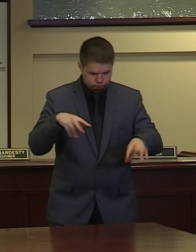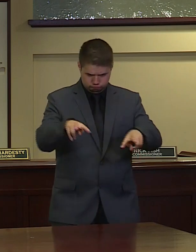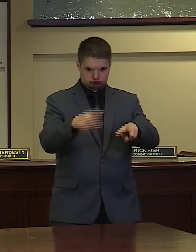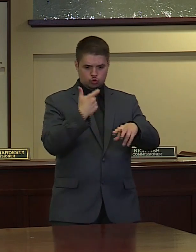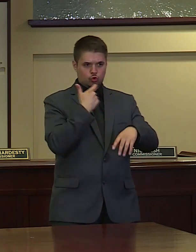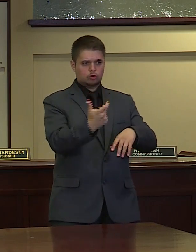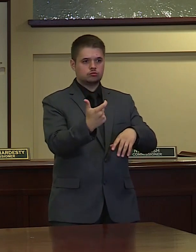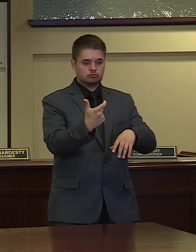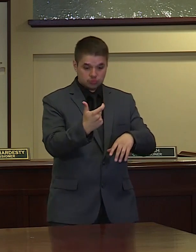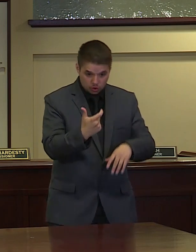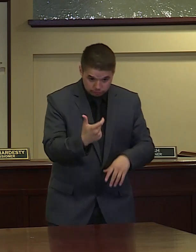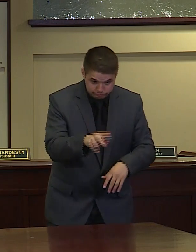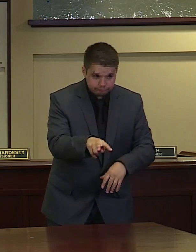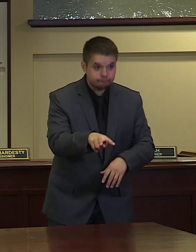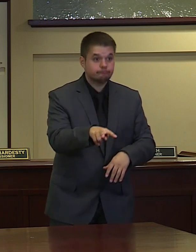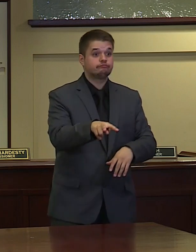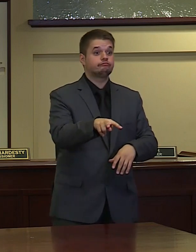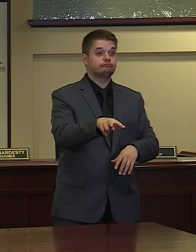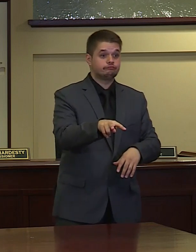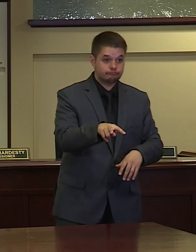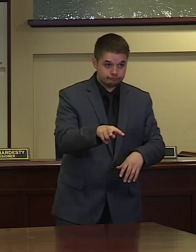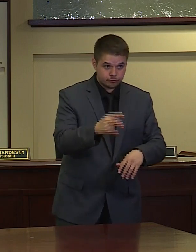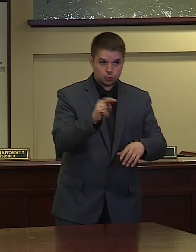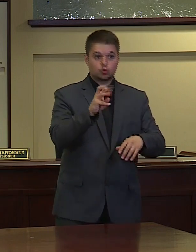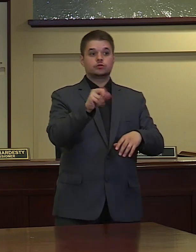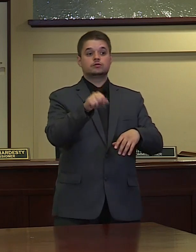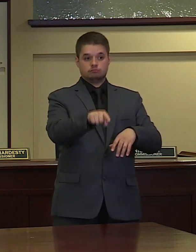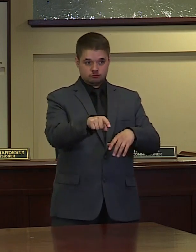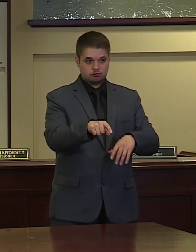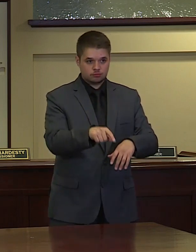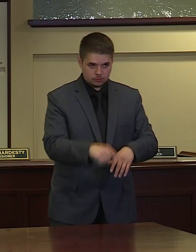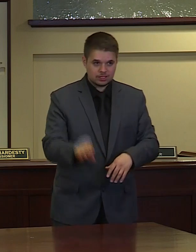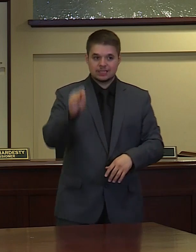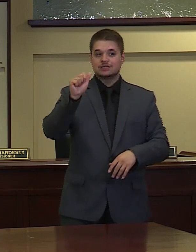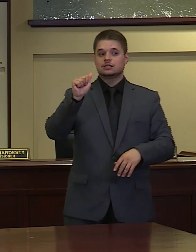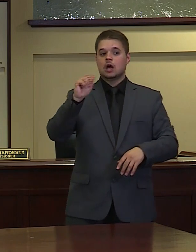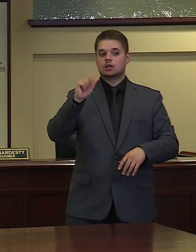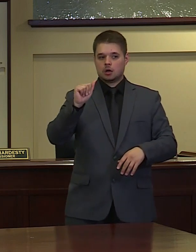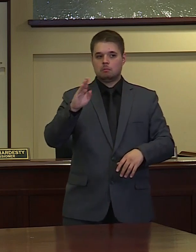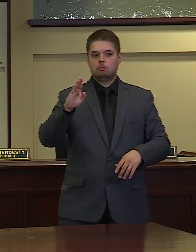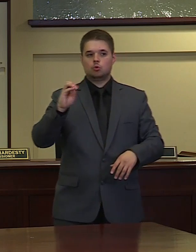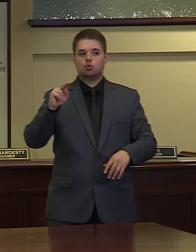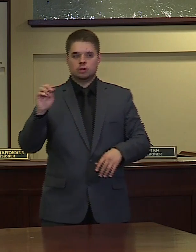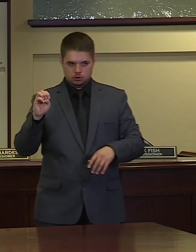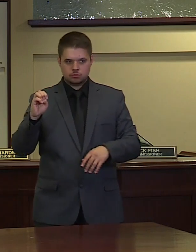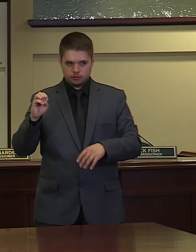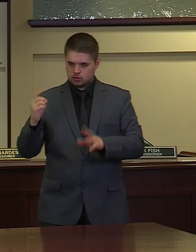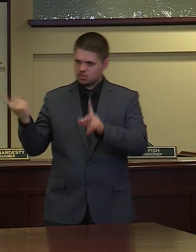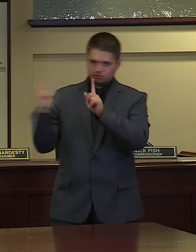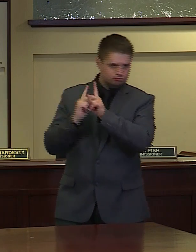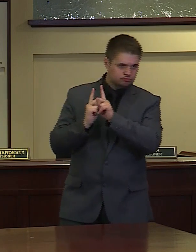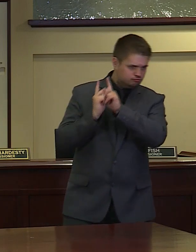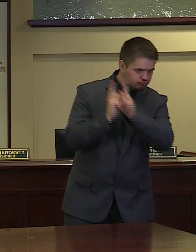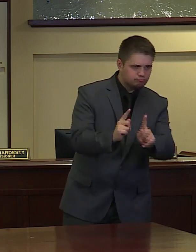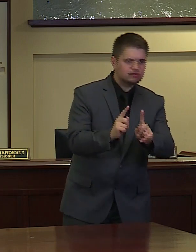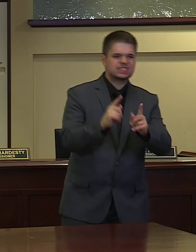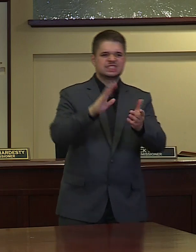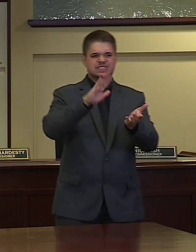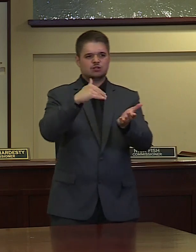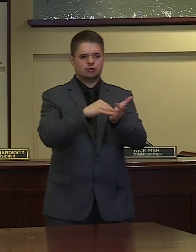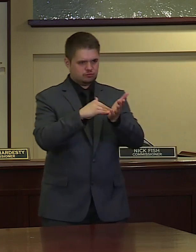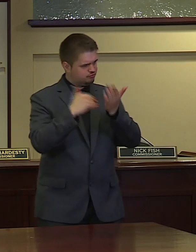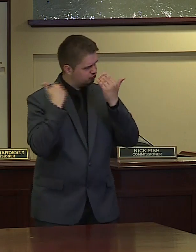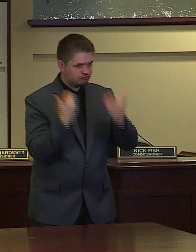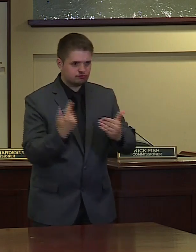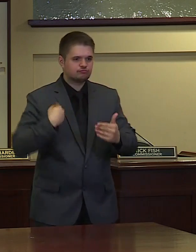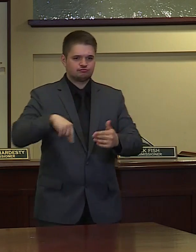the command vehicle with Sarah Boone. She's meet me at the Operations Center at Fire. We have work to do.